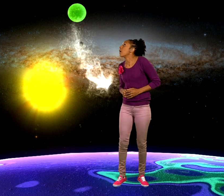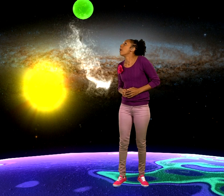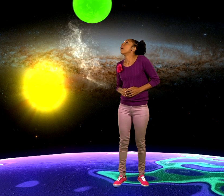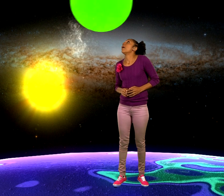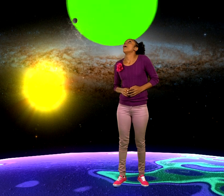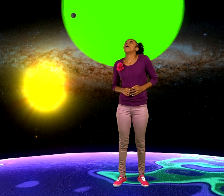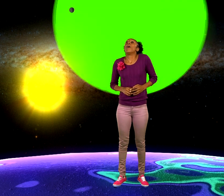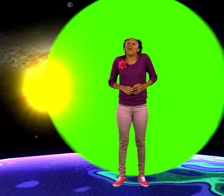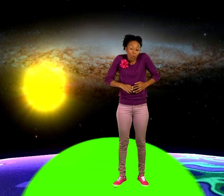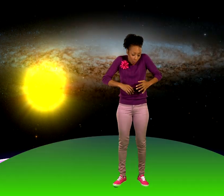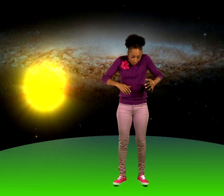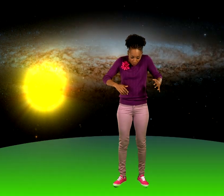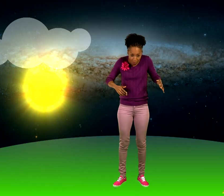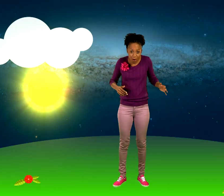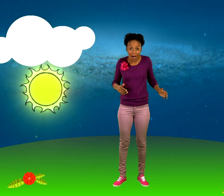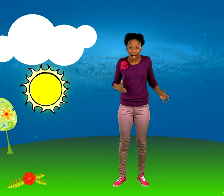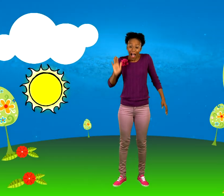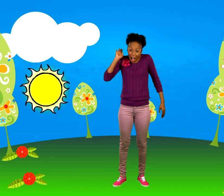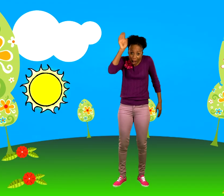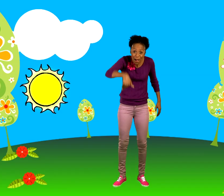Time to call it Home